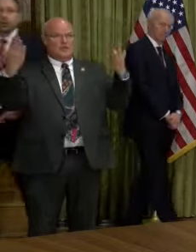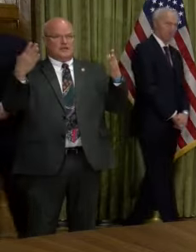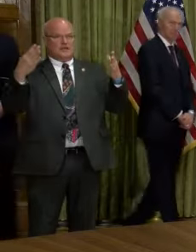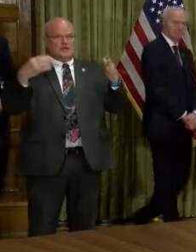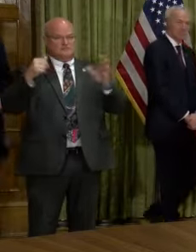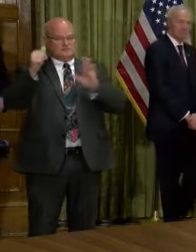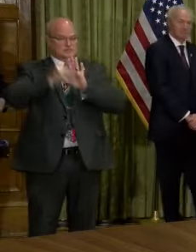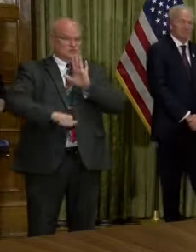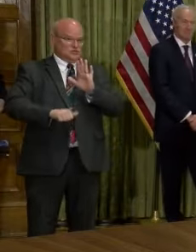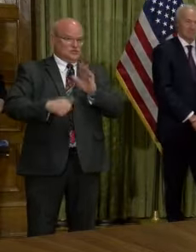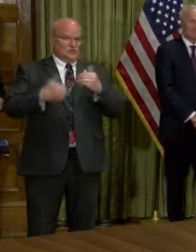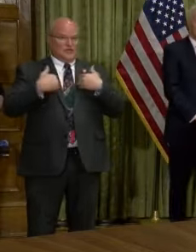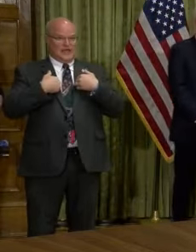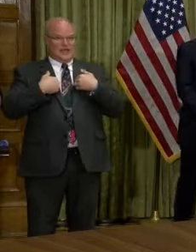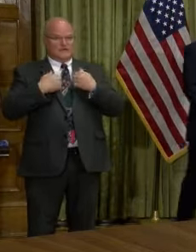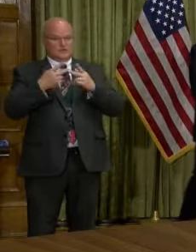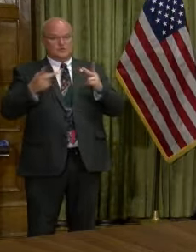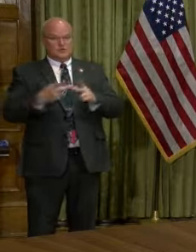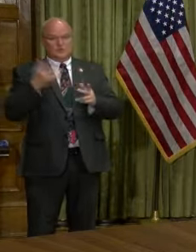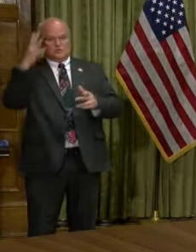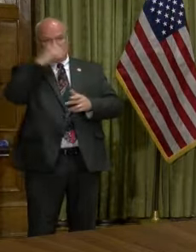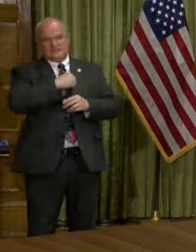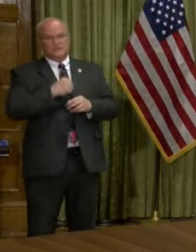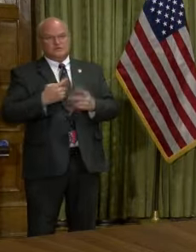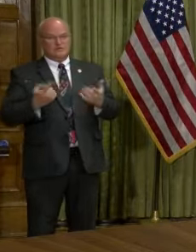elective procedures, we've got to be in a good place, I